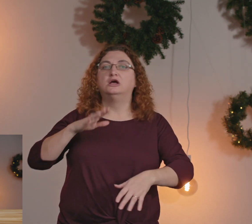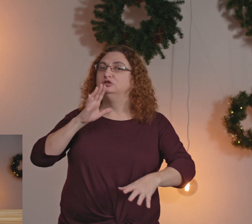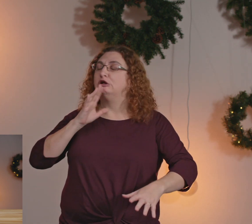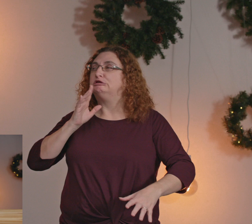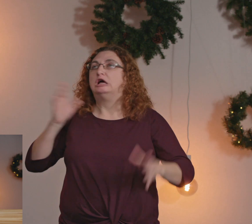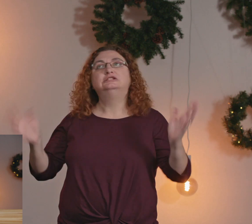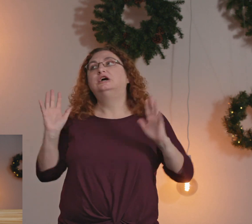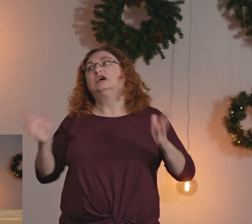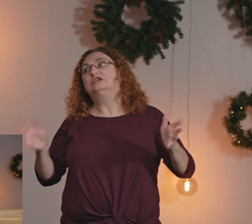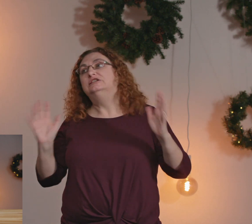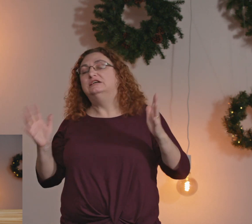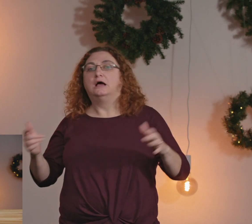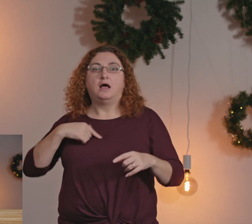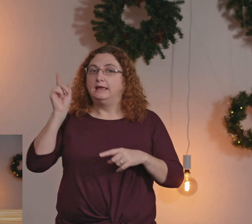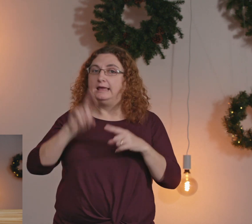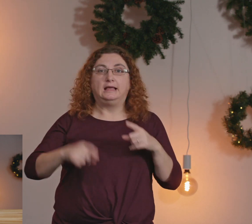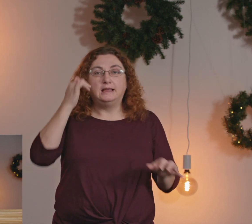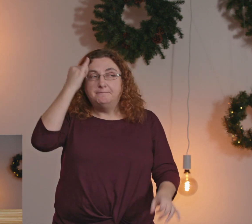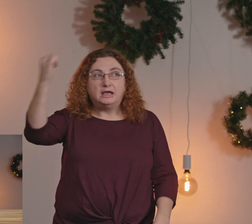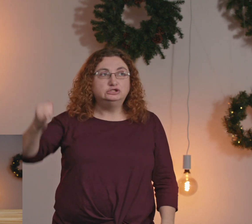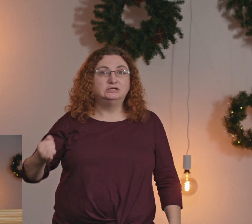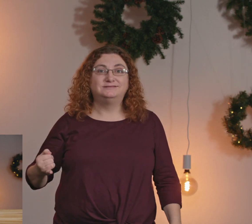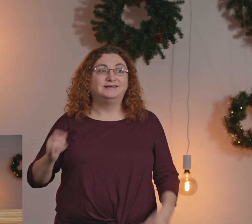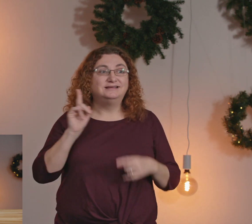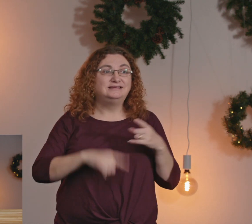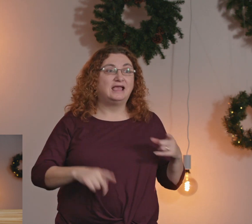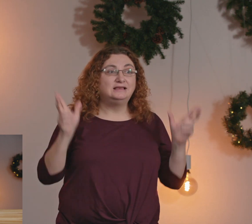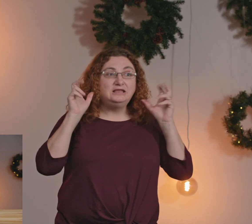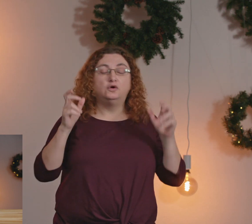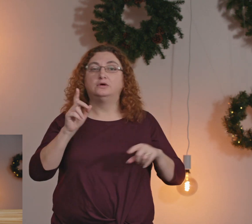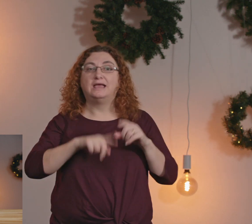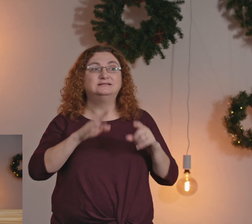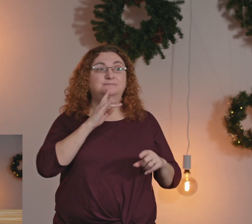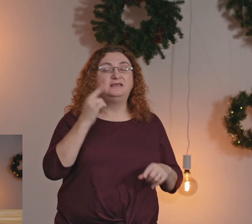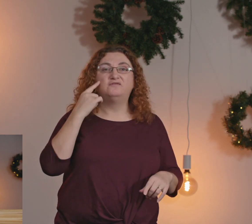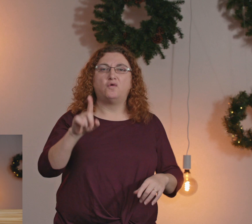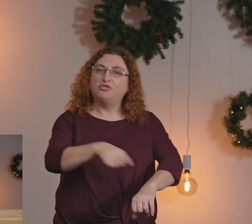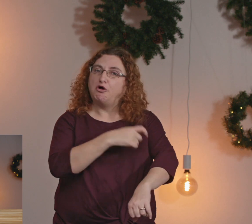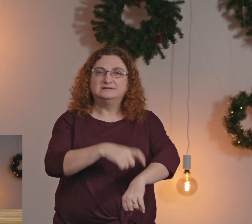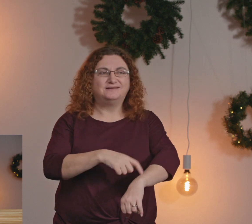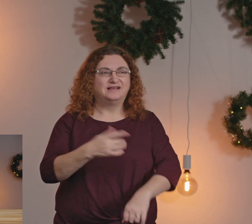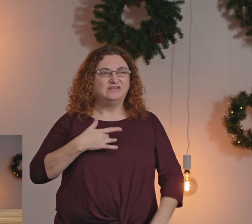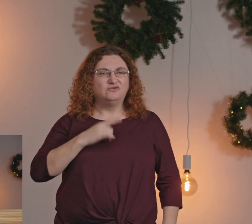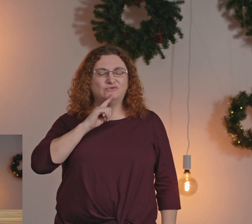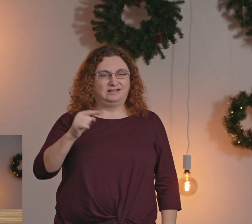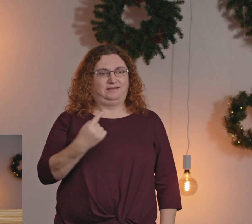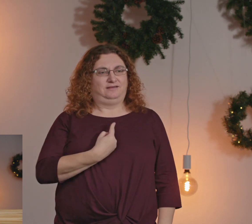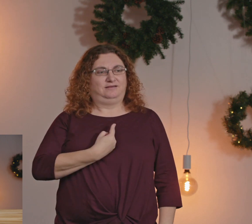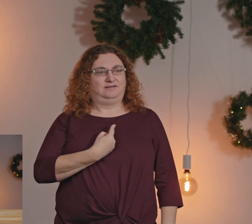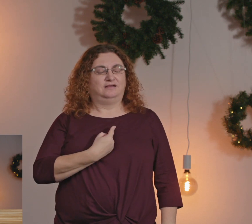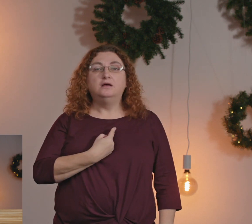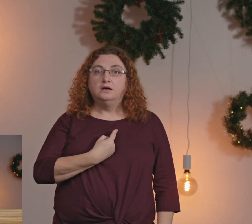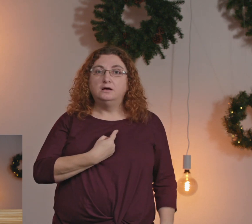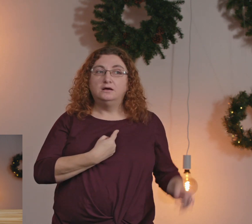cannot imagine what it would be like to be deaf and mute for a period of time. I would think it would be very lonely. You'd be all alone with your thoughts. Can you imagine what Zechariah's